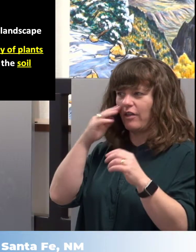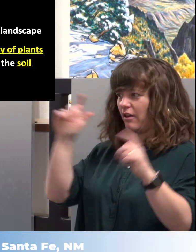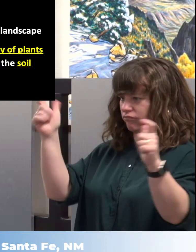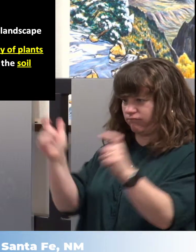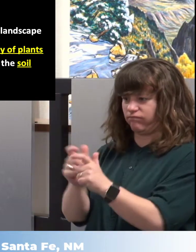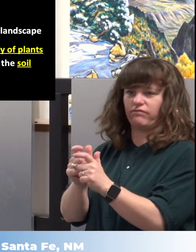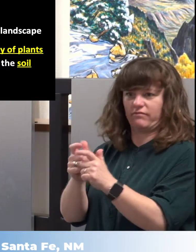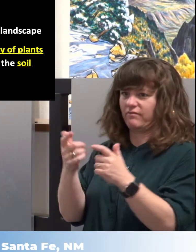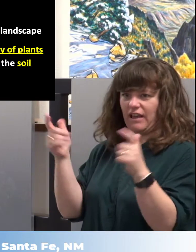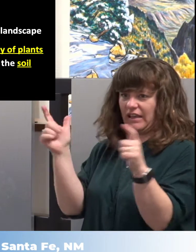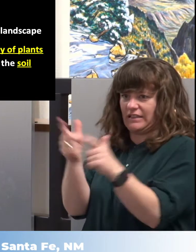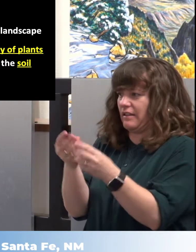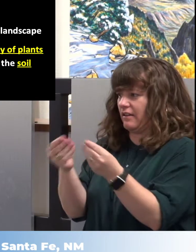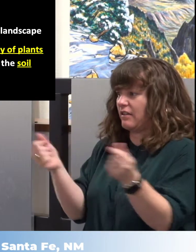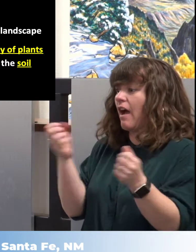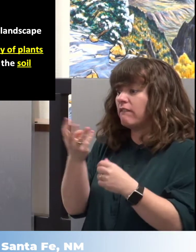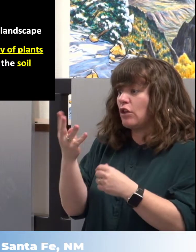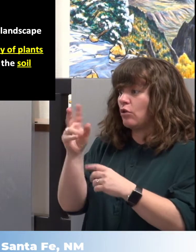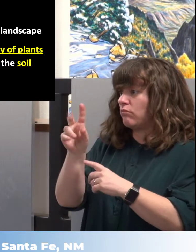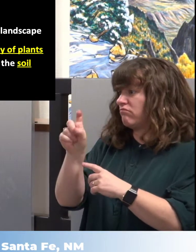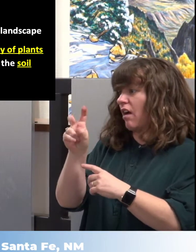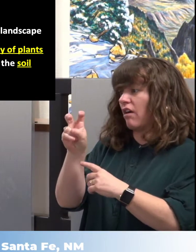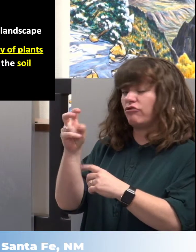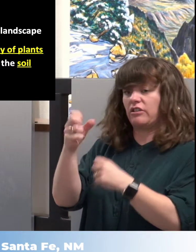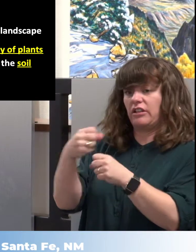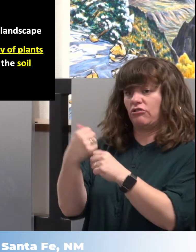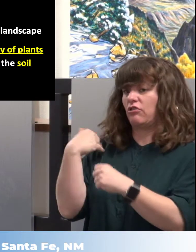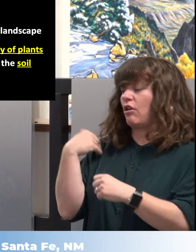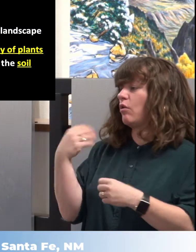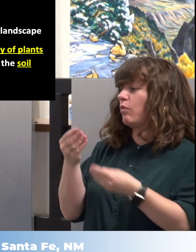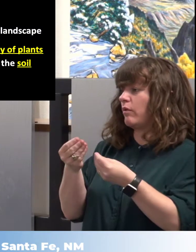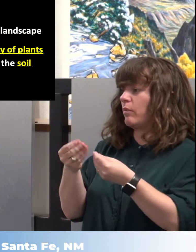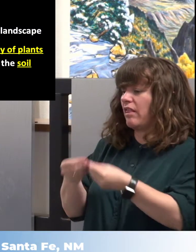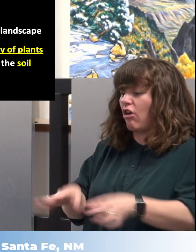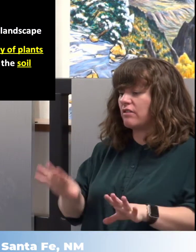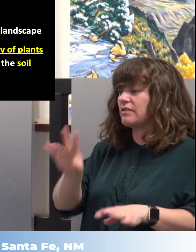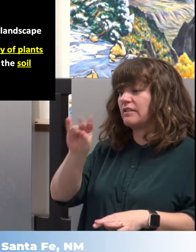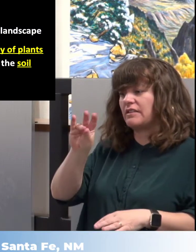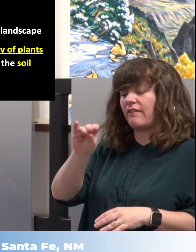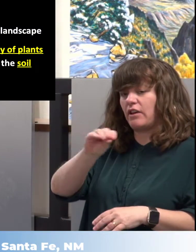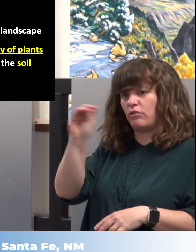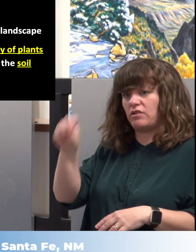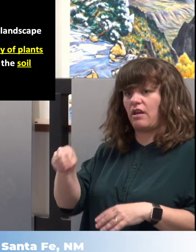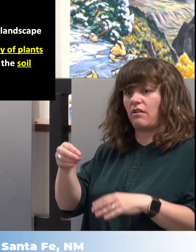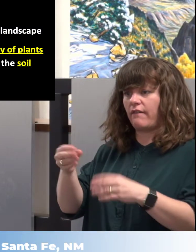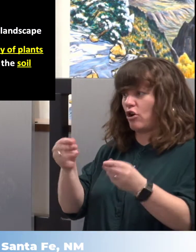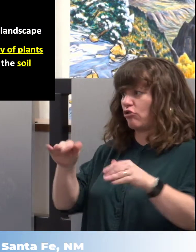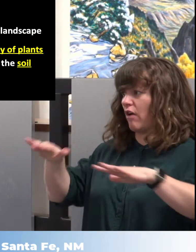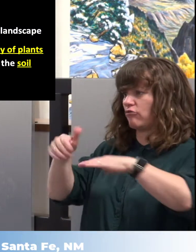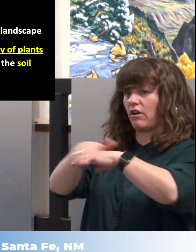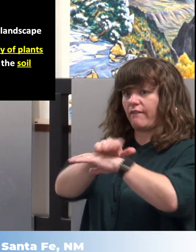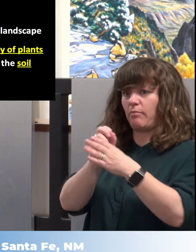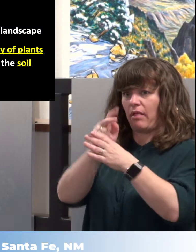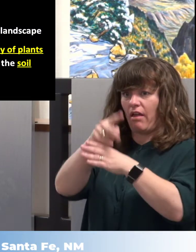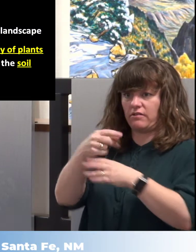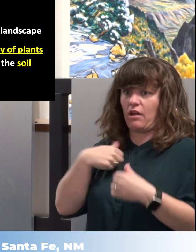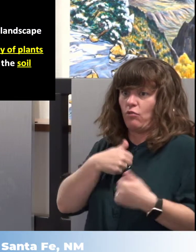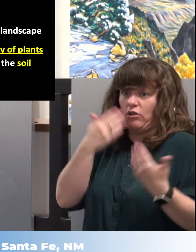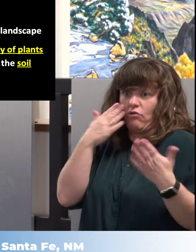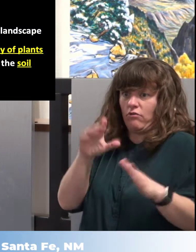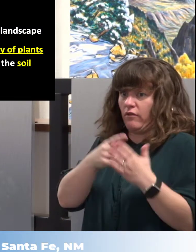Probably a couple of hundred years ago we probably lost 70% of our ground cover plants. We don't even know what they were. And of course